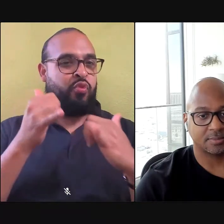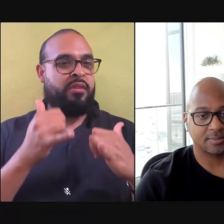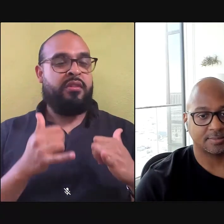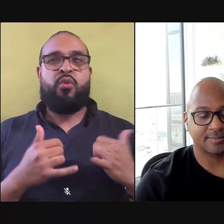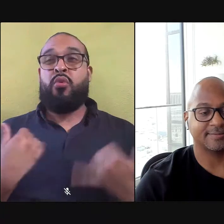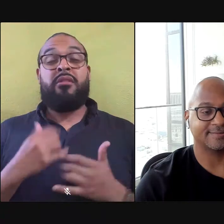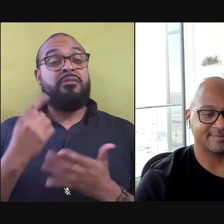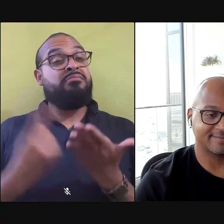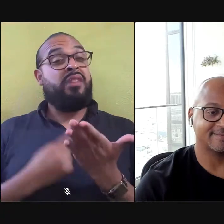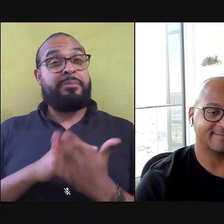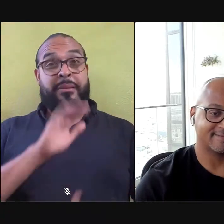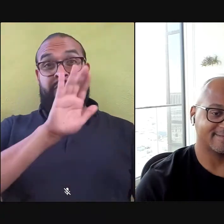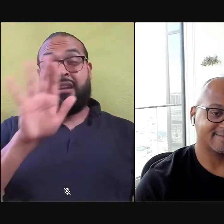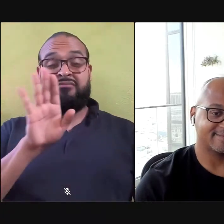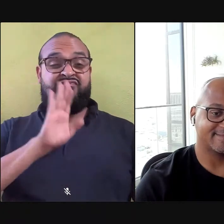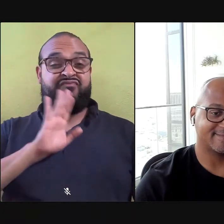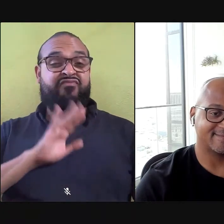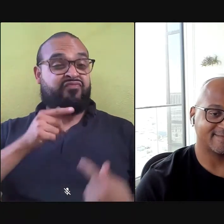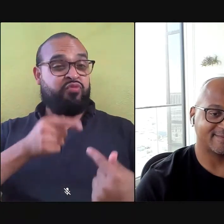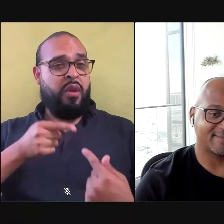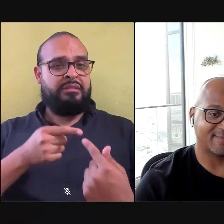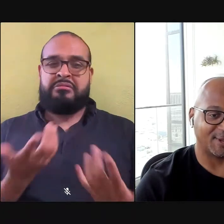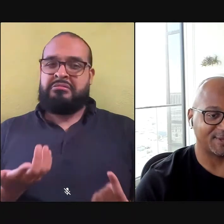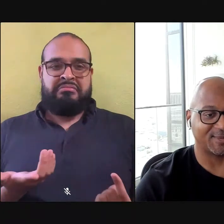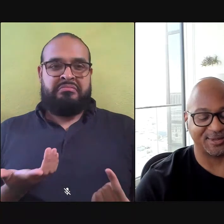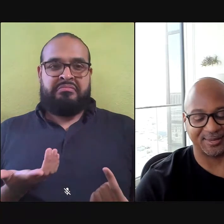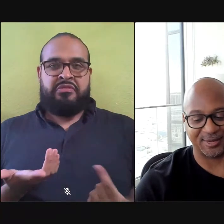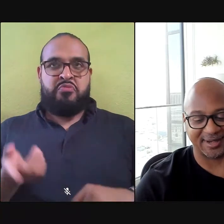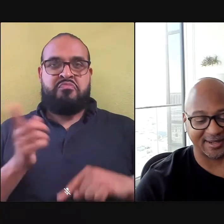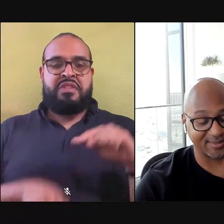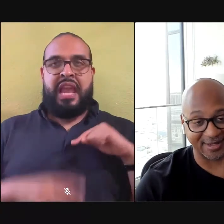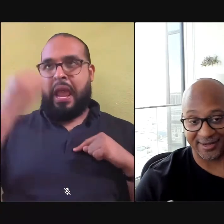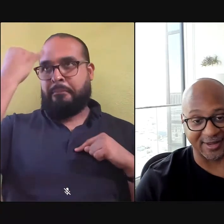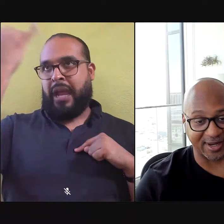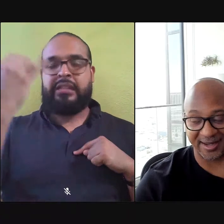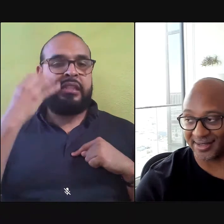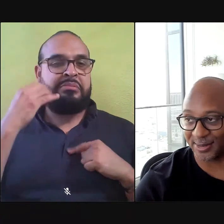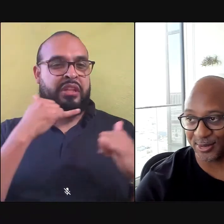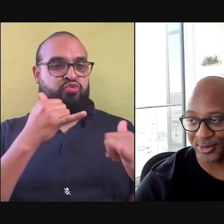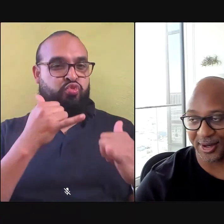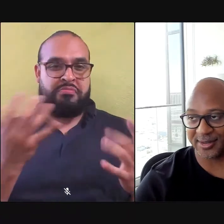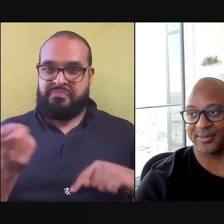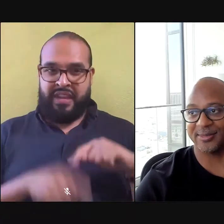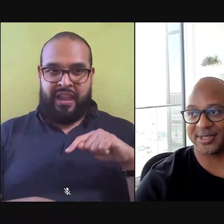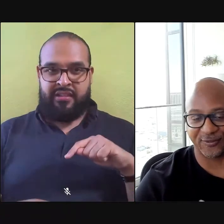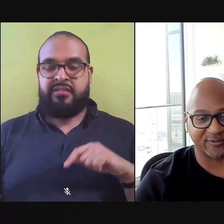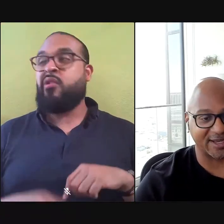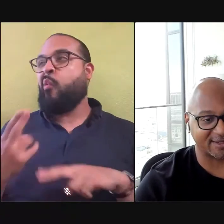that's a concrete way that I've been able to use this, Wayne. Awesome. I love that way, and some